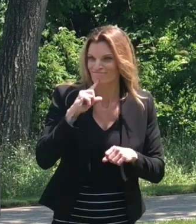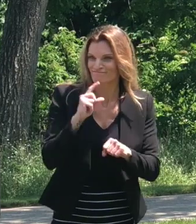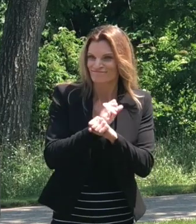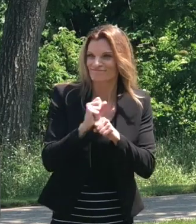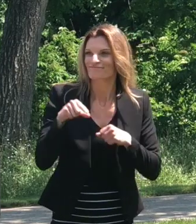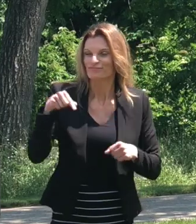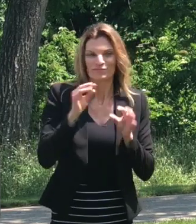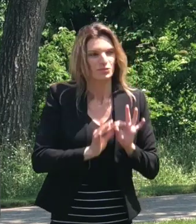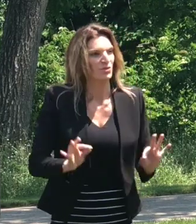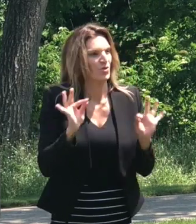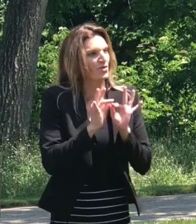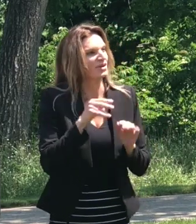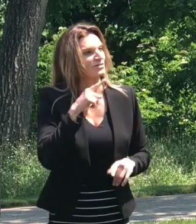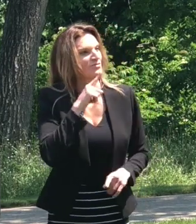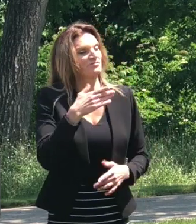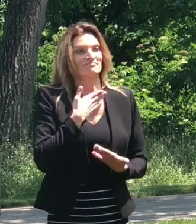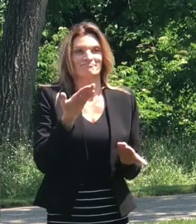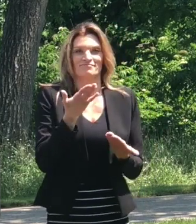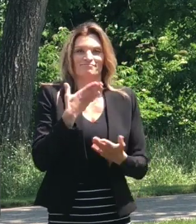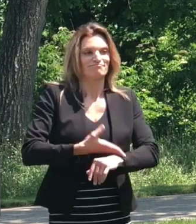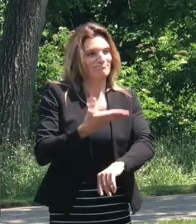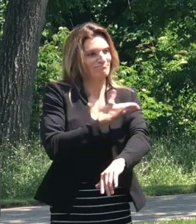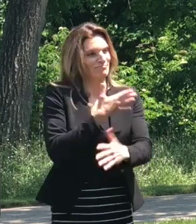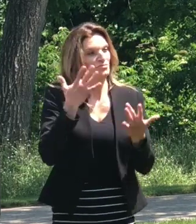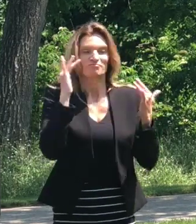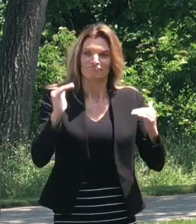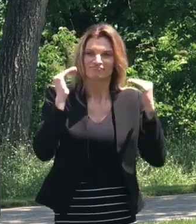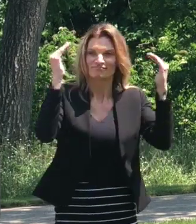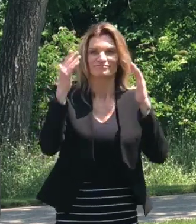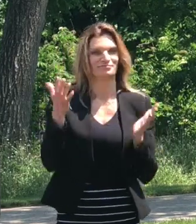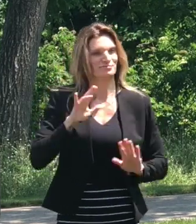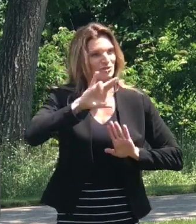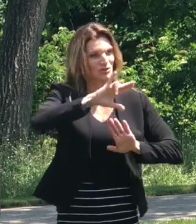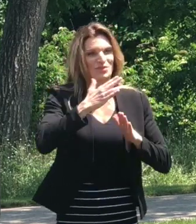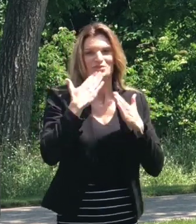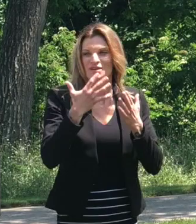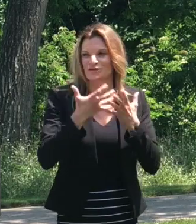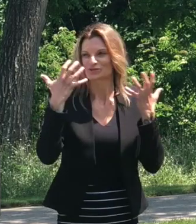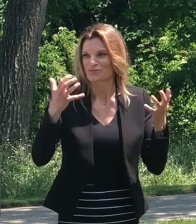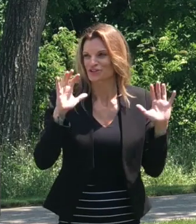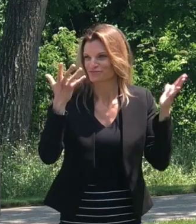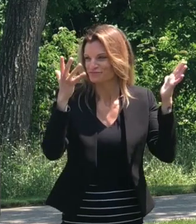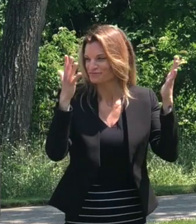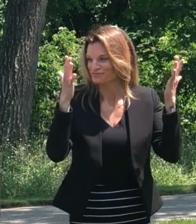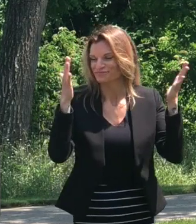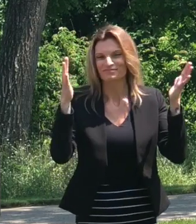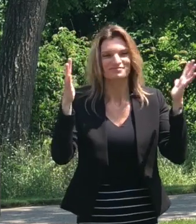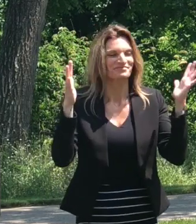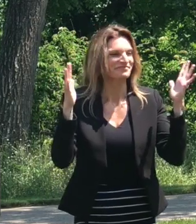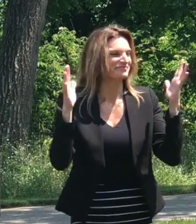our life such high quality in this great state of Michigan. Thank you so much.